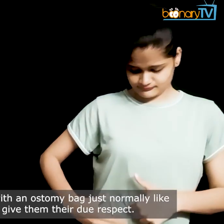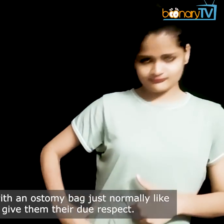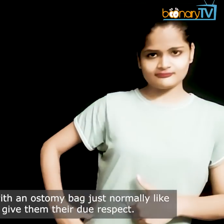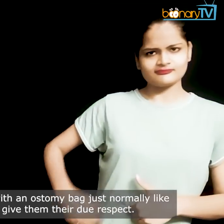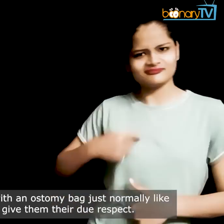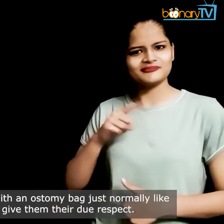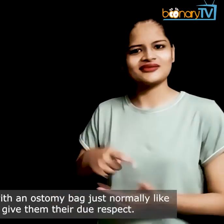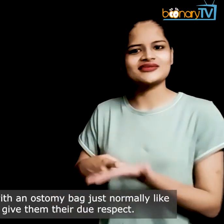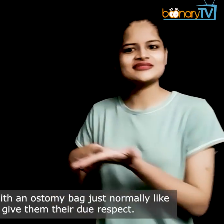their due respect